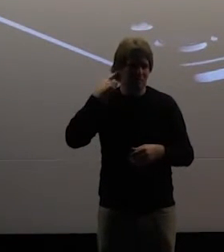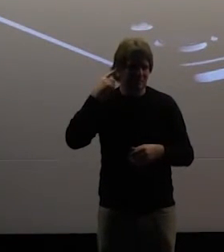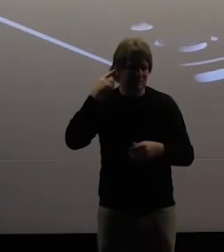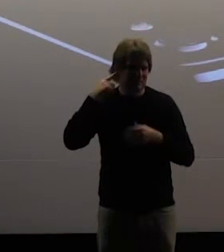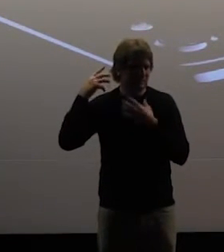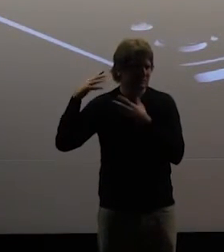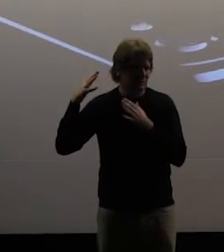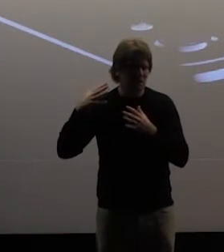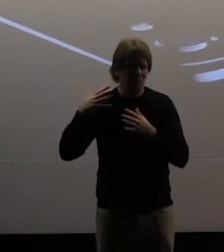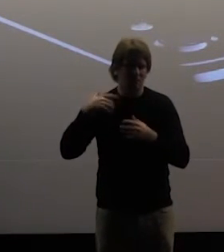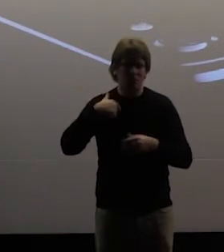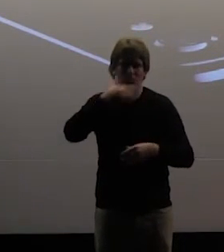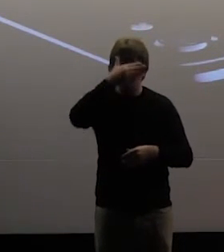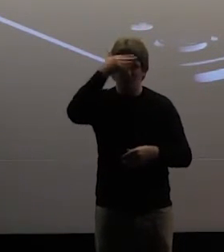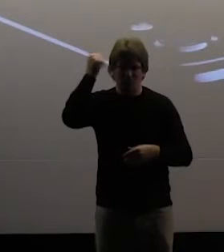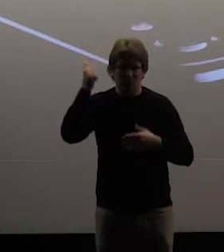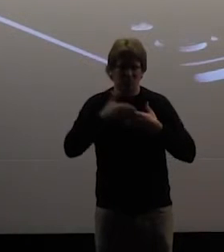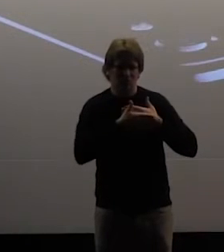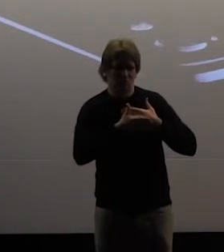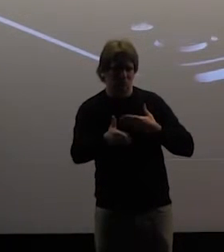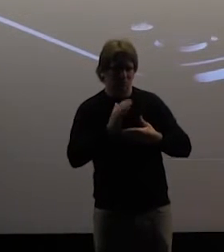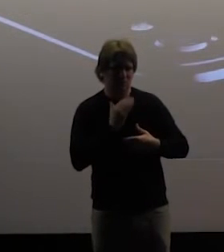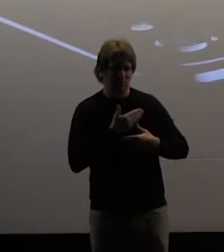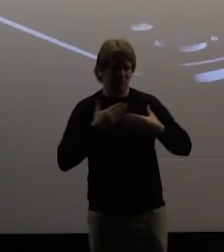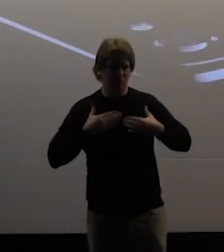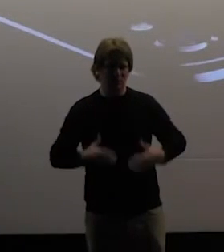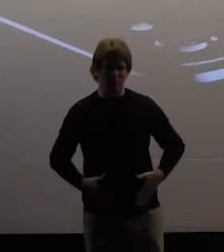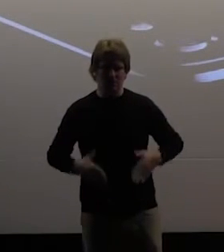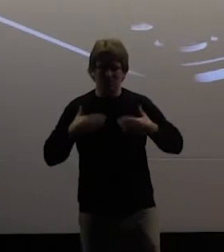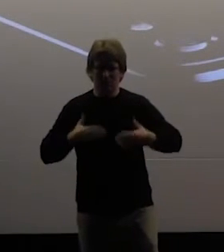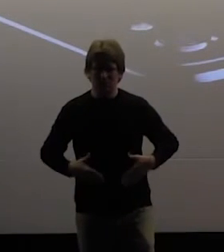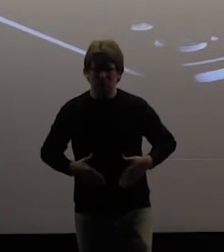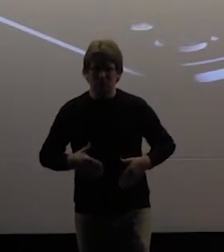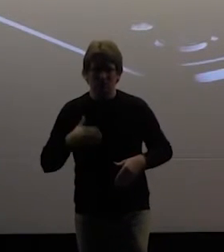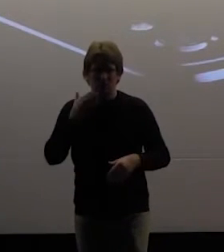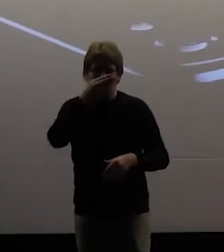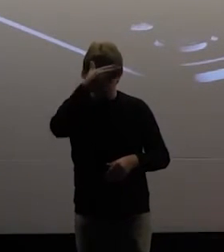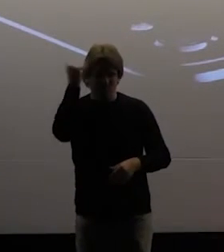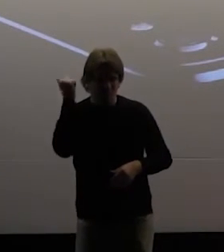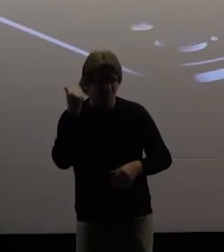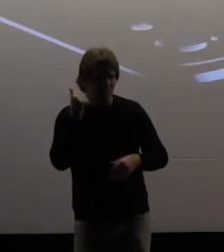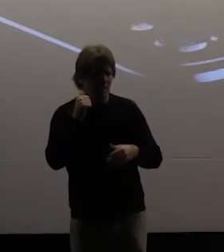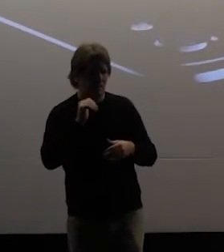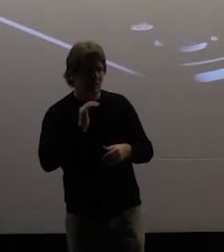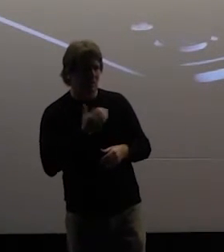We rely so much on our audiological sense that we forget the rest of our body.